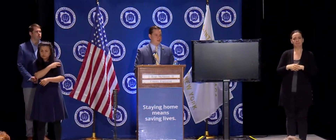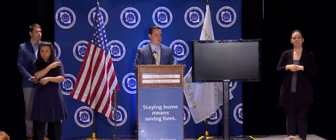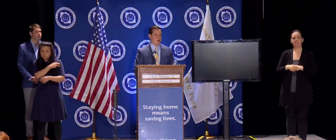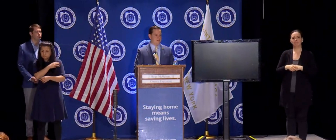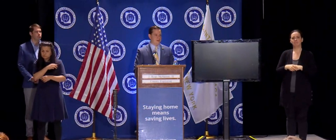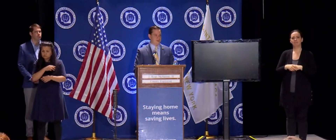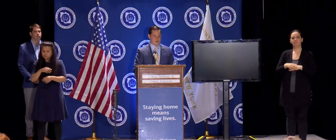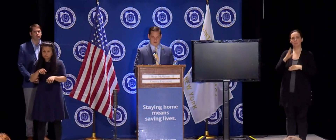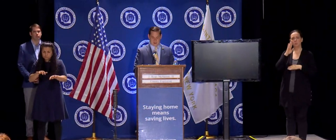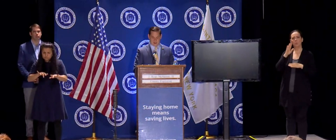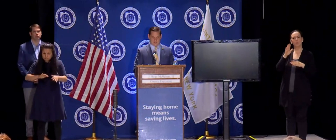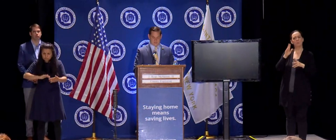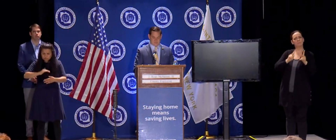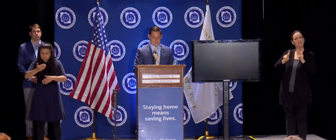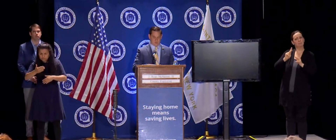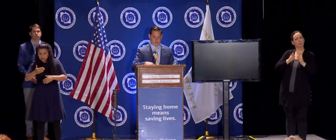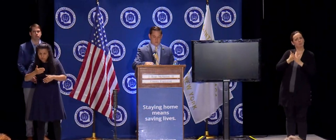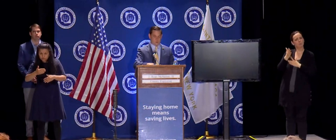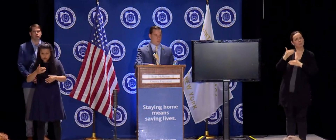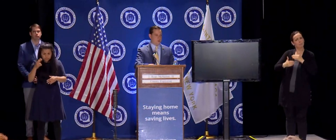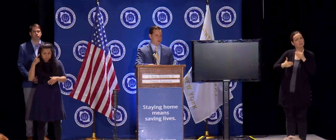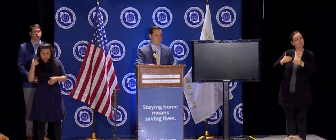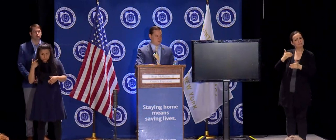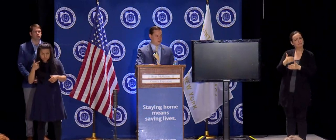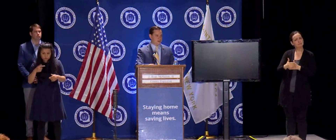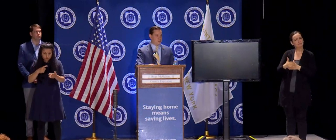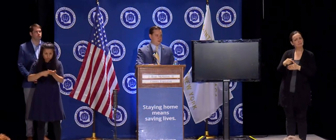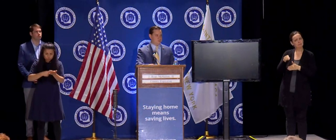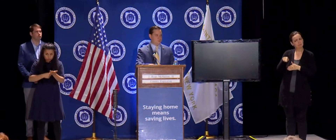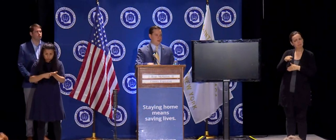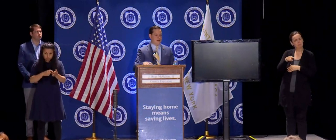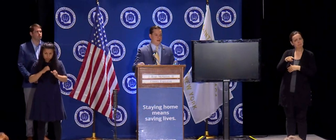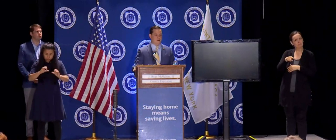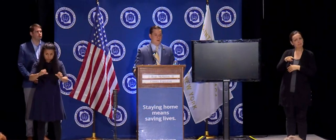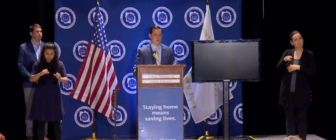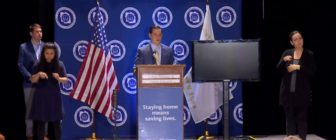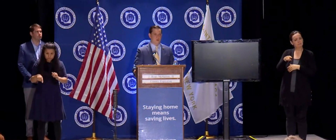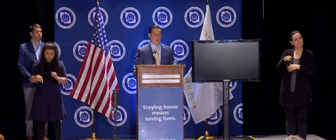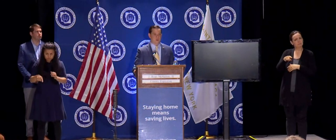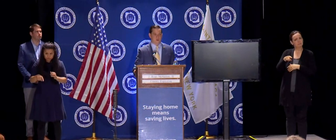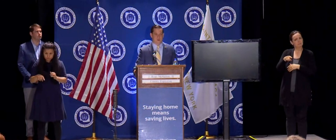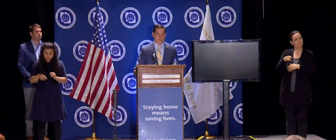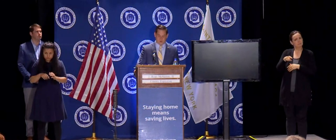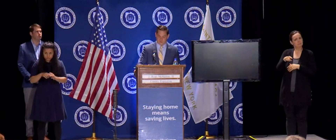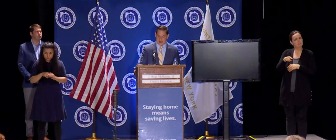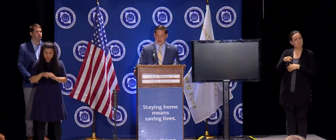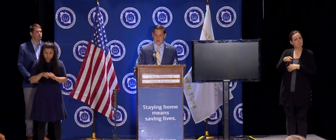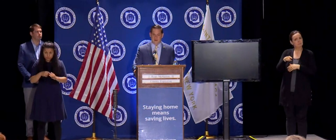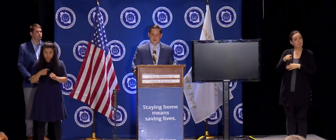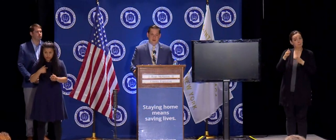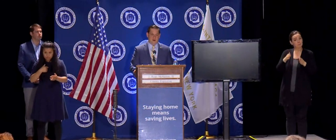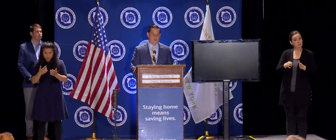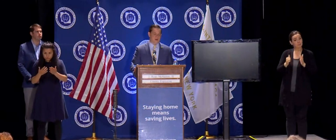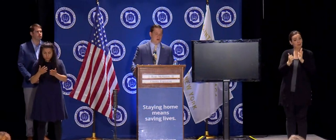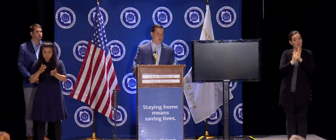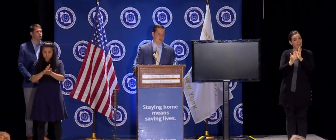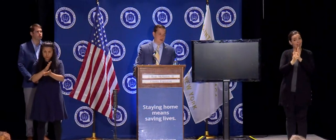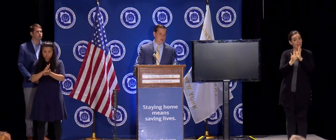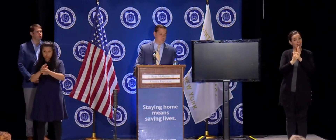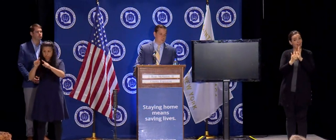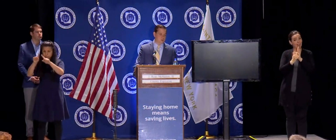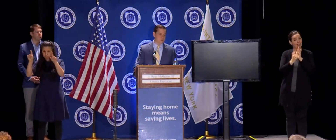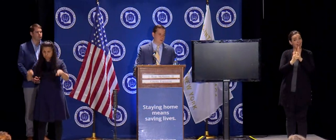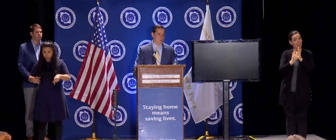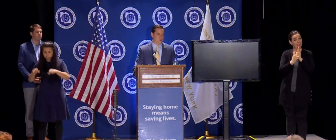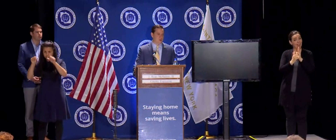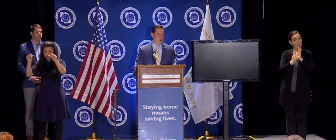this process are probably the ones who won't be getting someone knocking on their door. It will probably be people who have not. But again, we